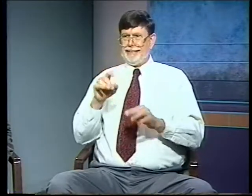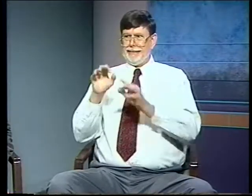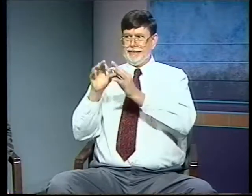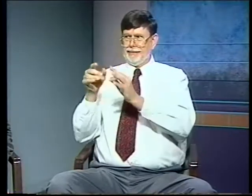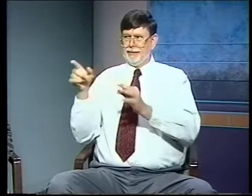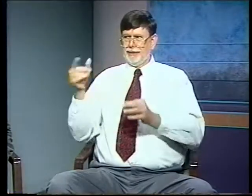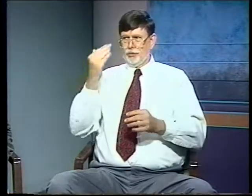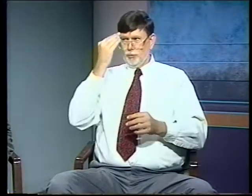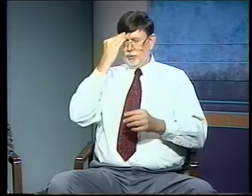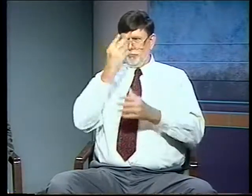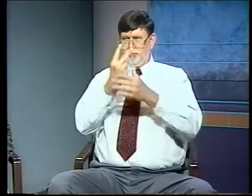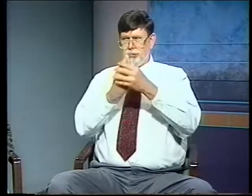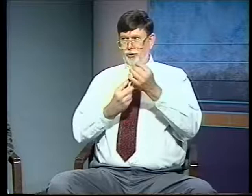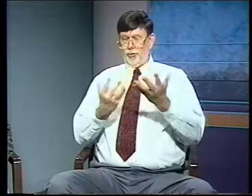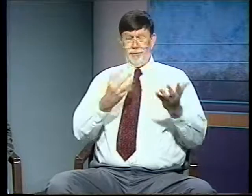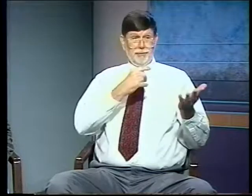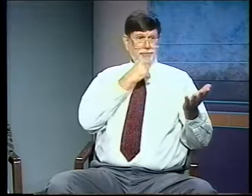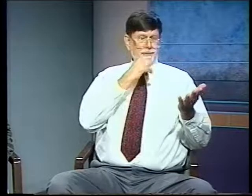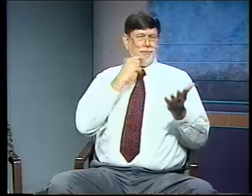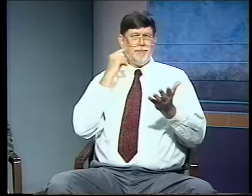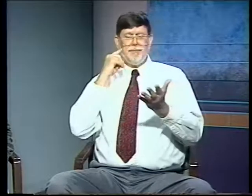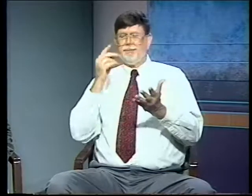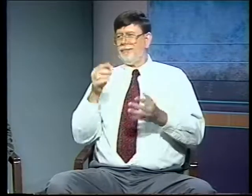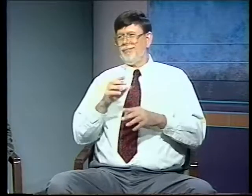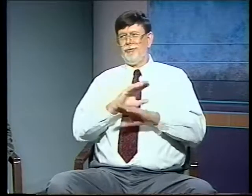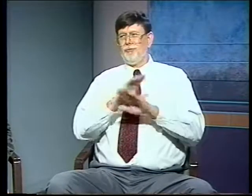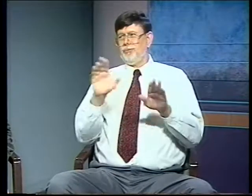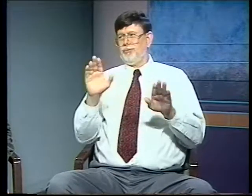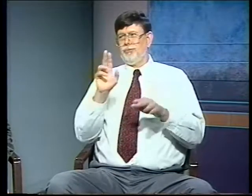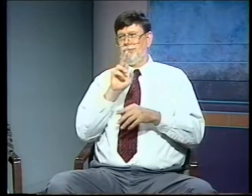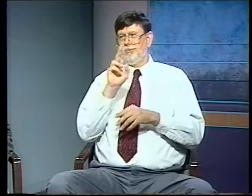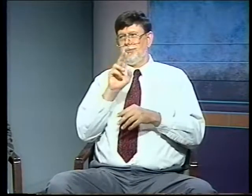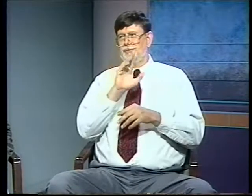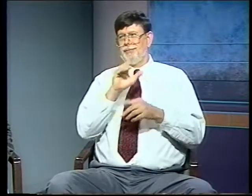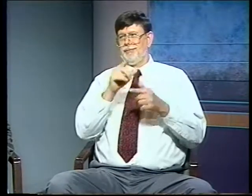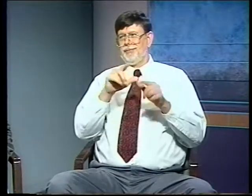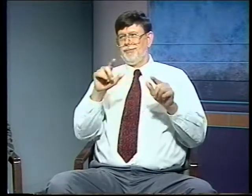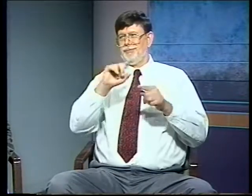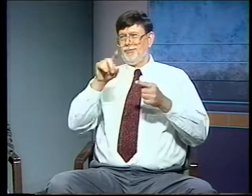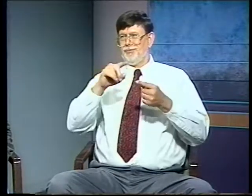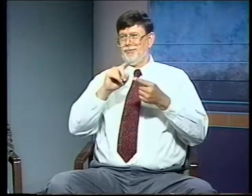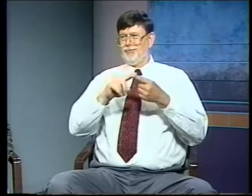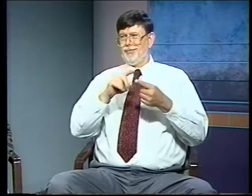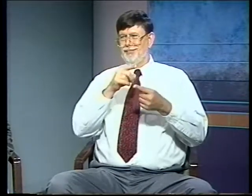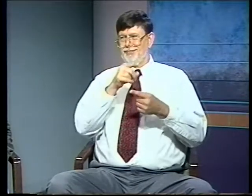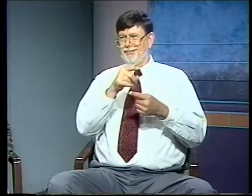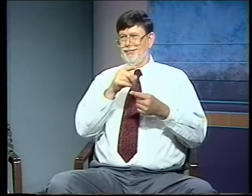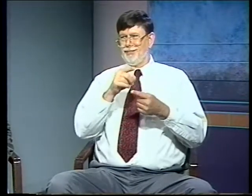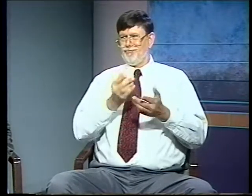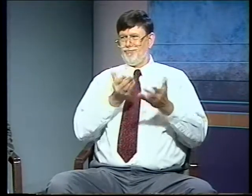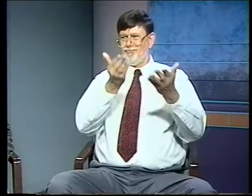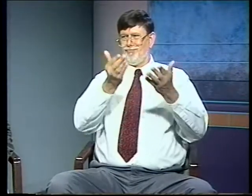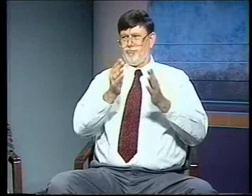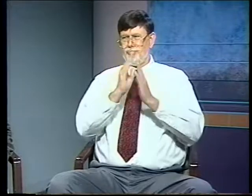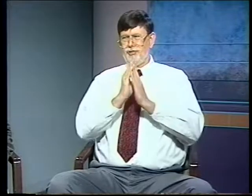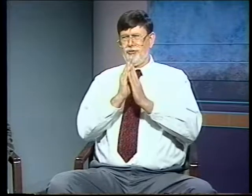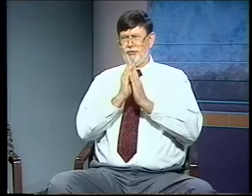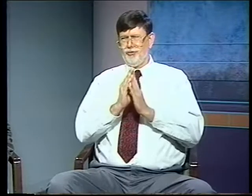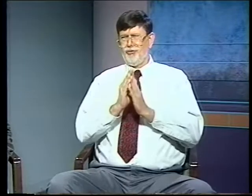inappropriate. The interpreter should know what the rules are for both deaf and hearing, that you don't change the